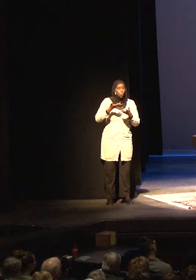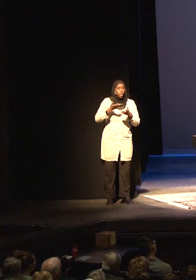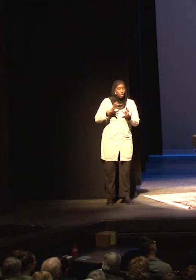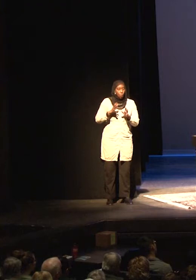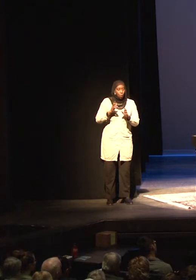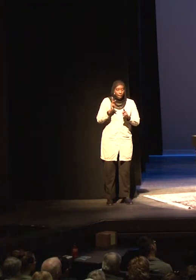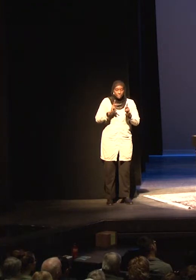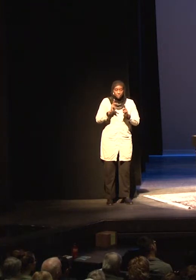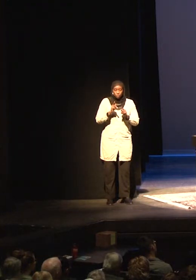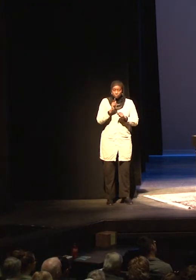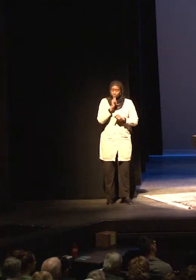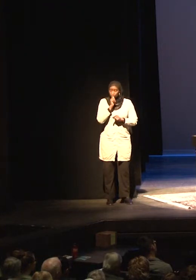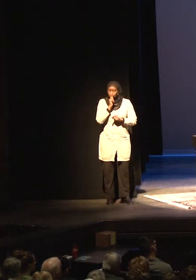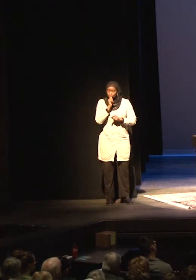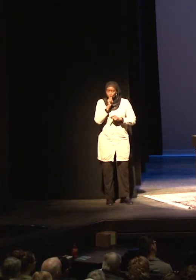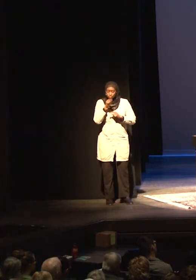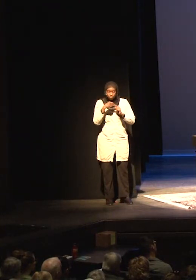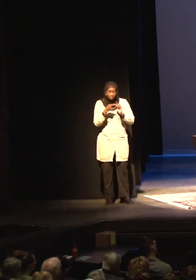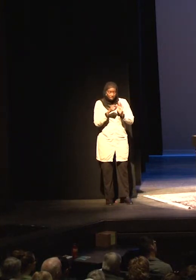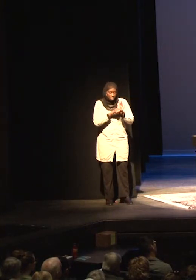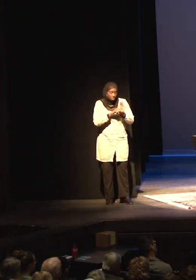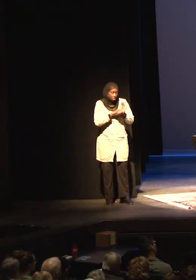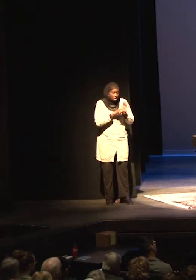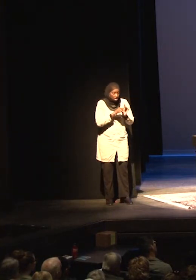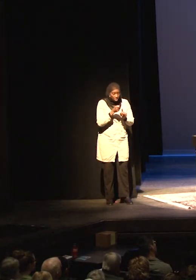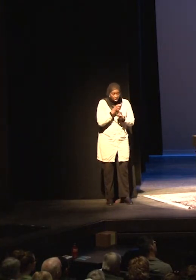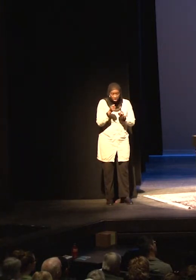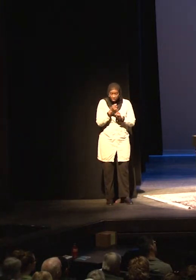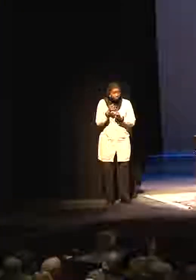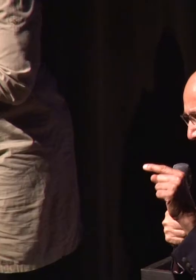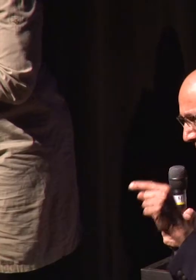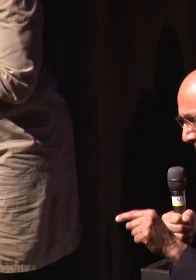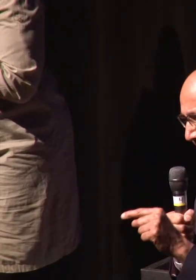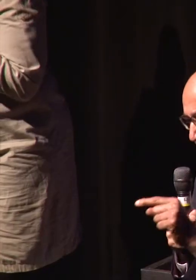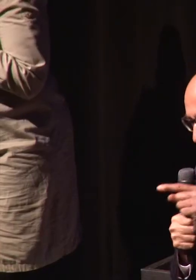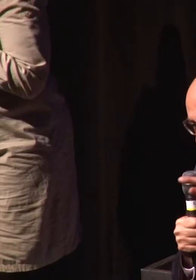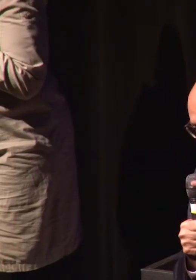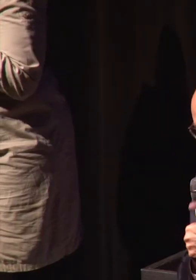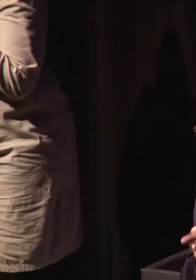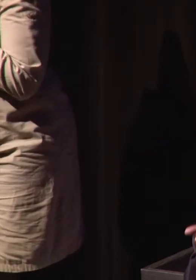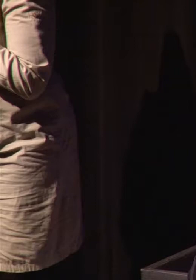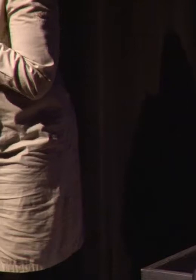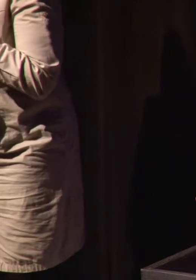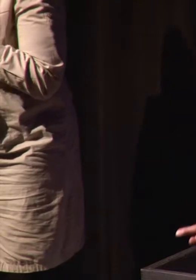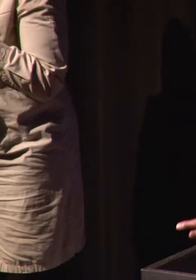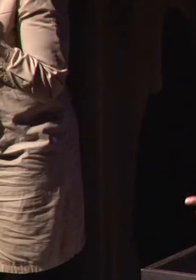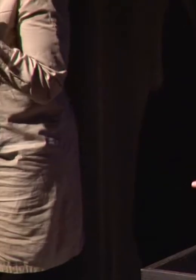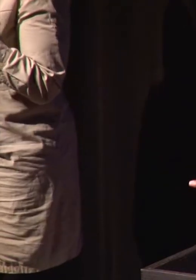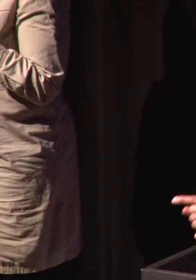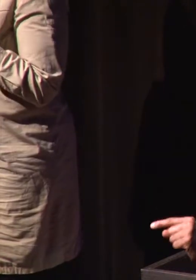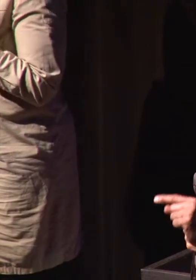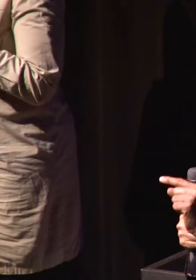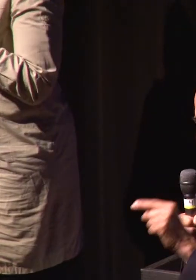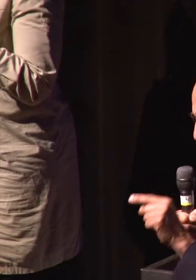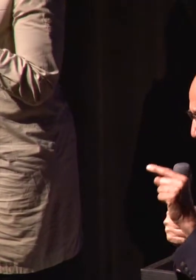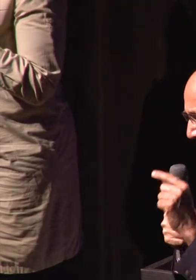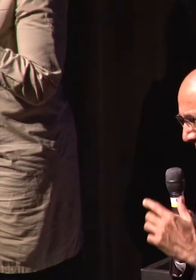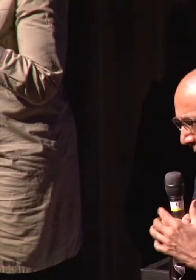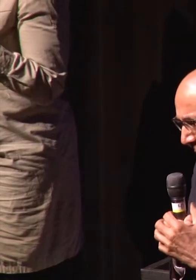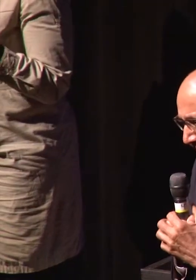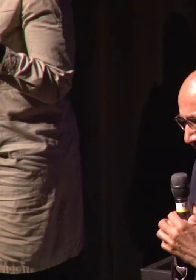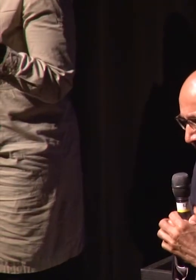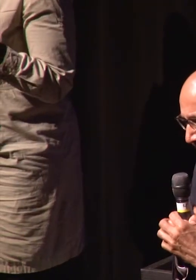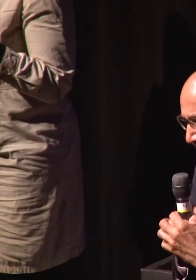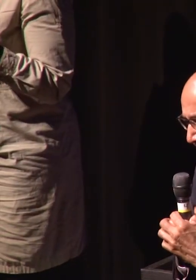atrocities, as did Europe when in Germany atrocities were committed against our Jewish brothers